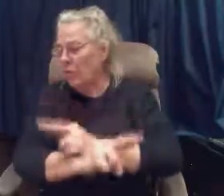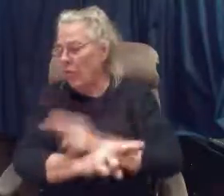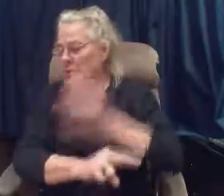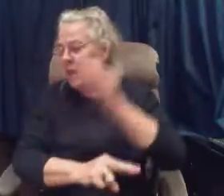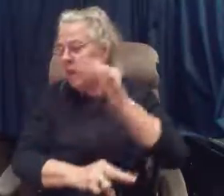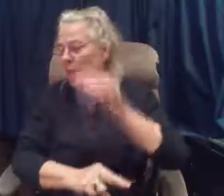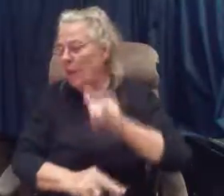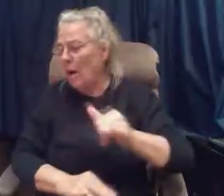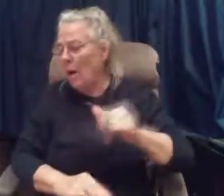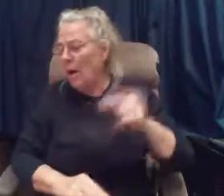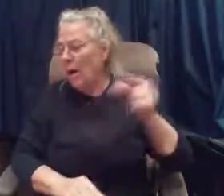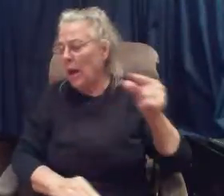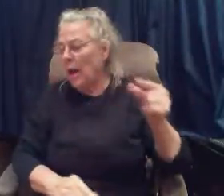rest by